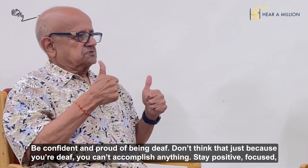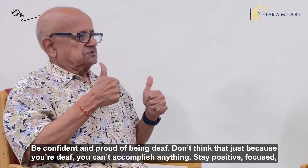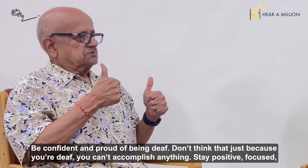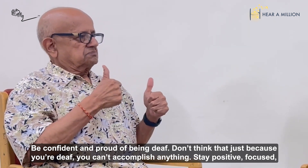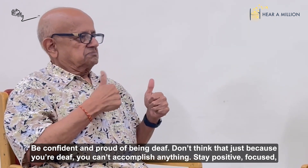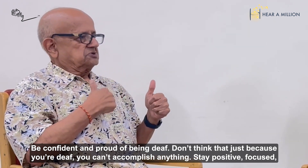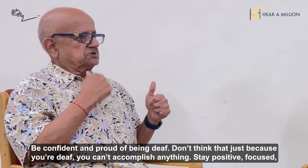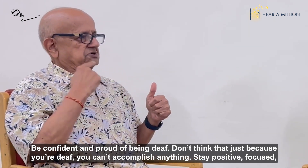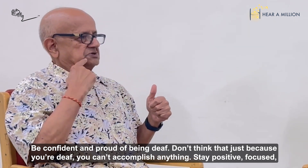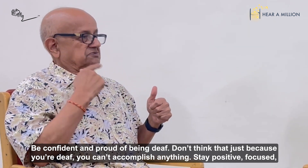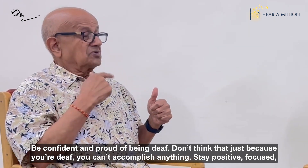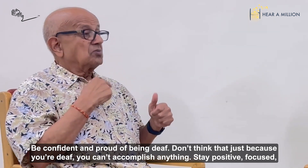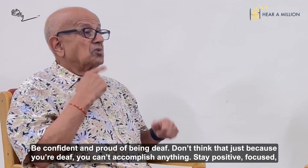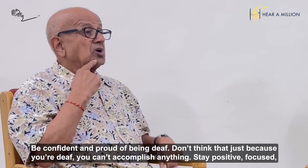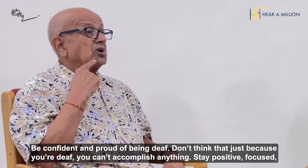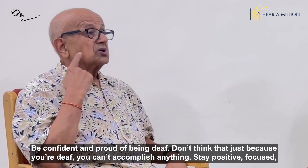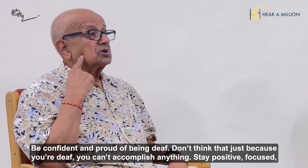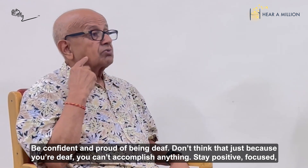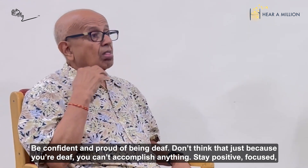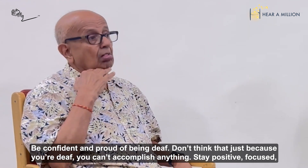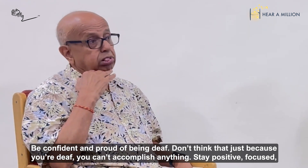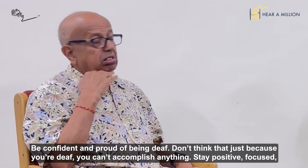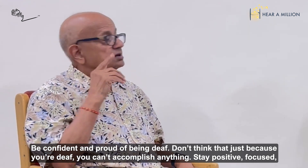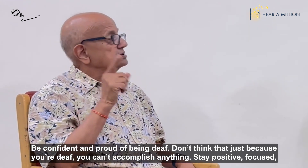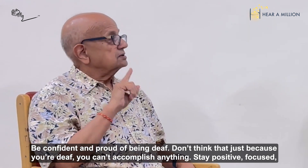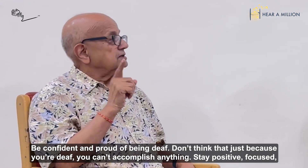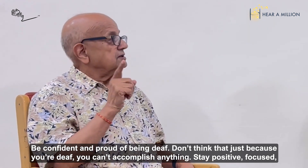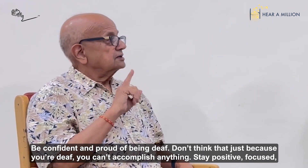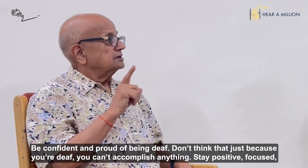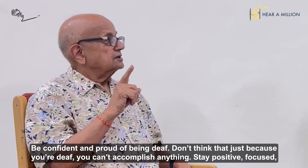positive. Stay focused.